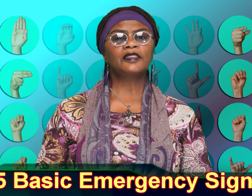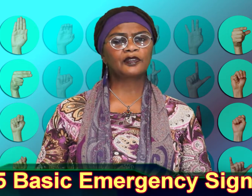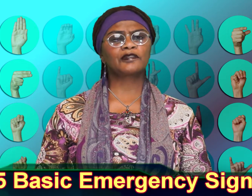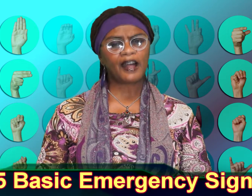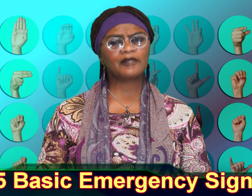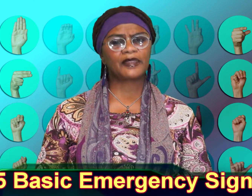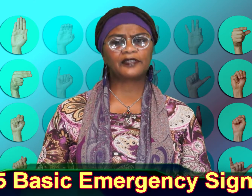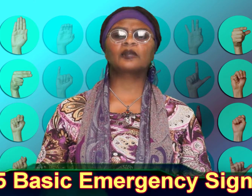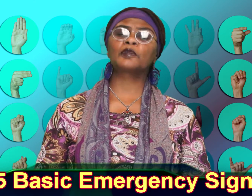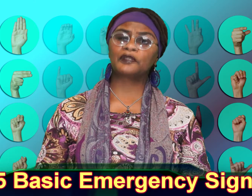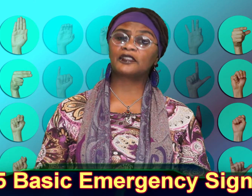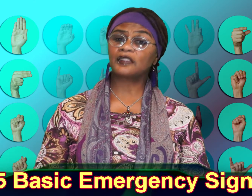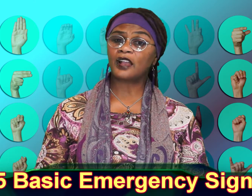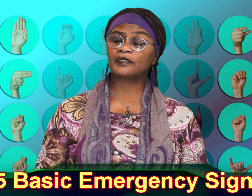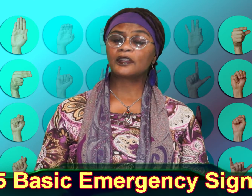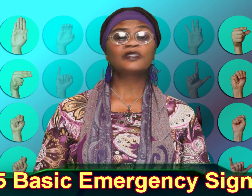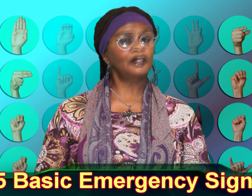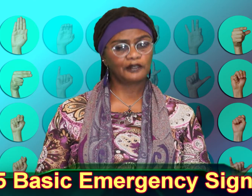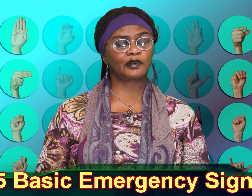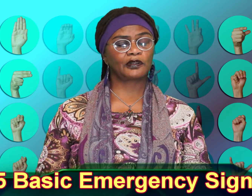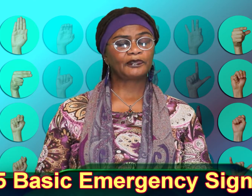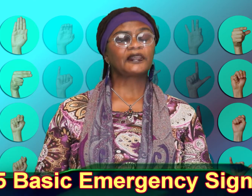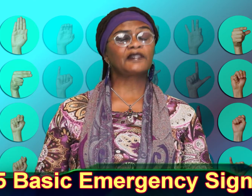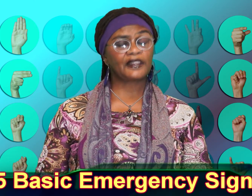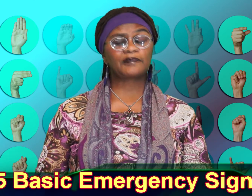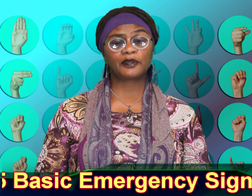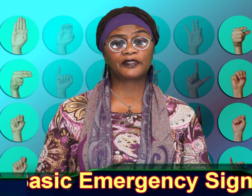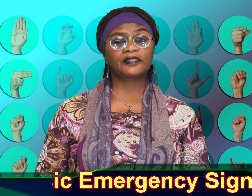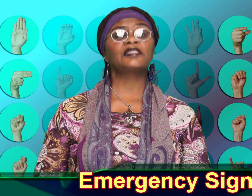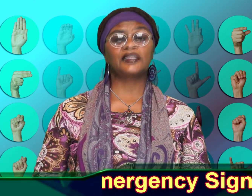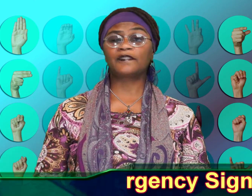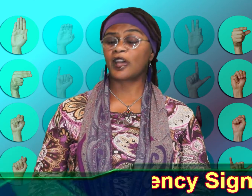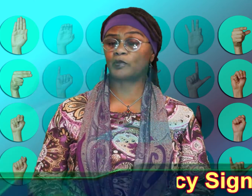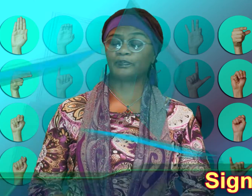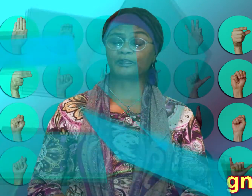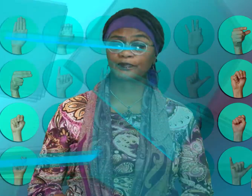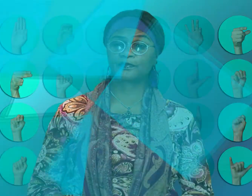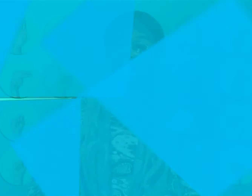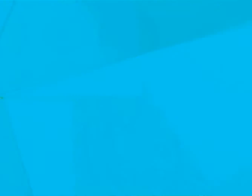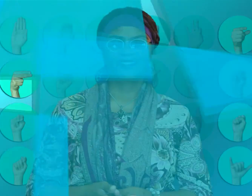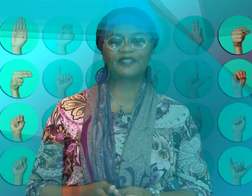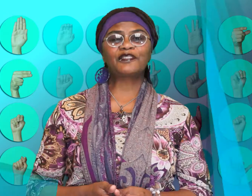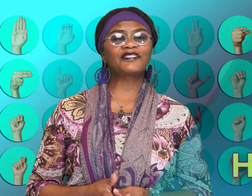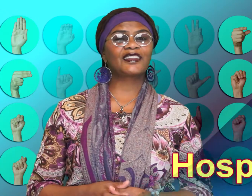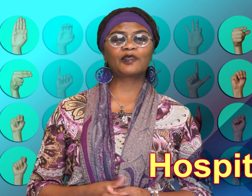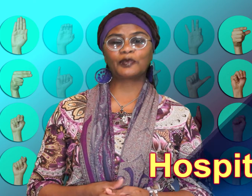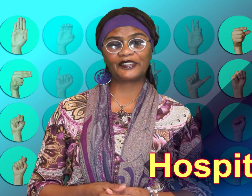These are five basic emergency signs to look for if a deaf person is in need of help. The first sign I will be